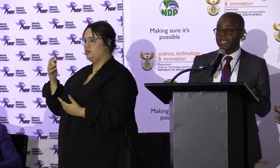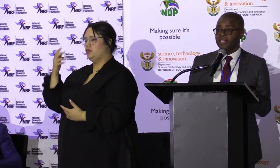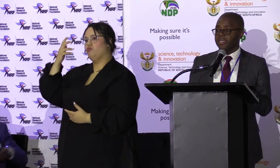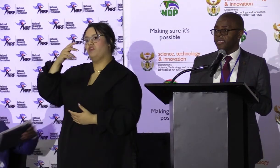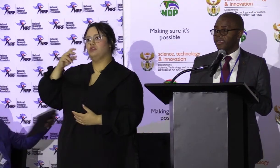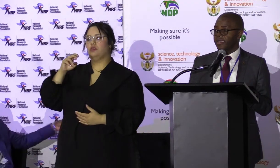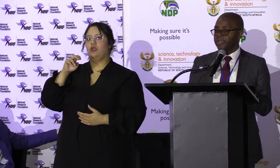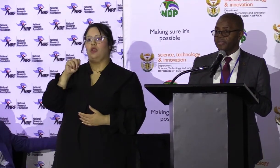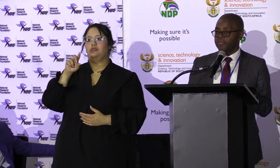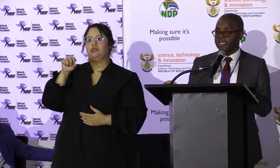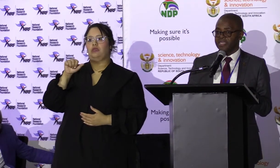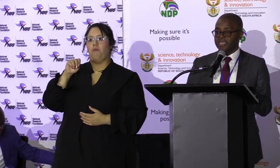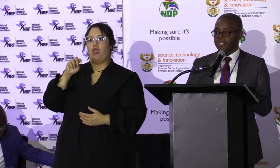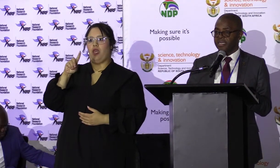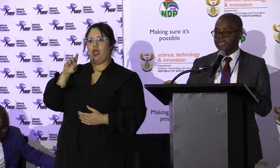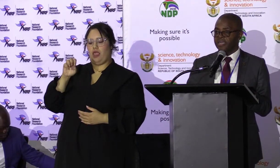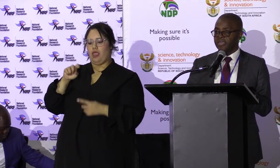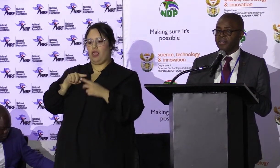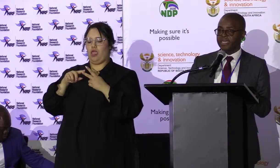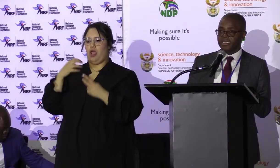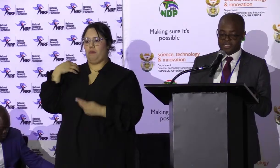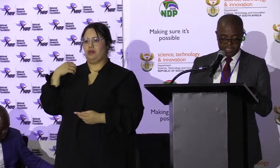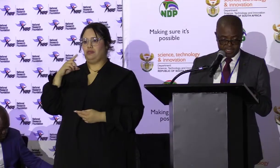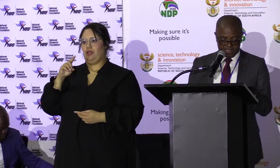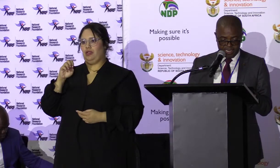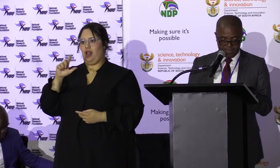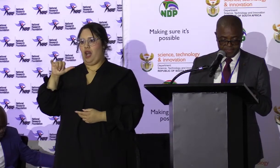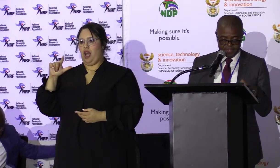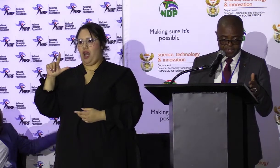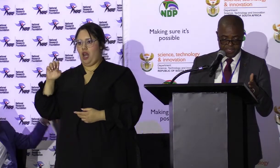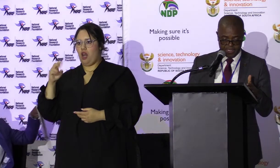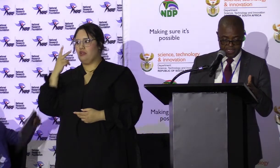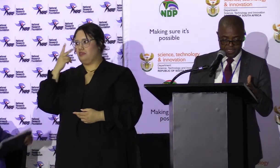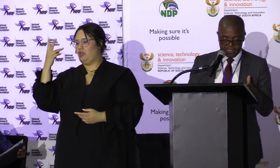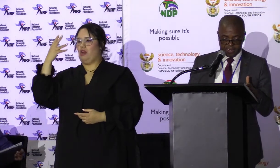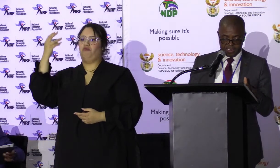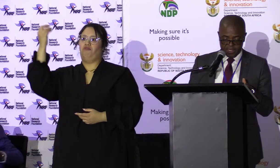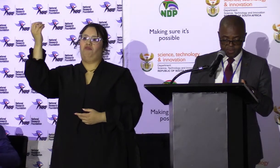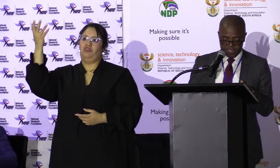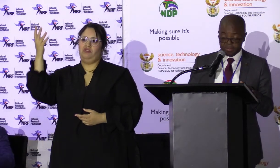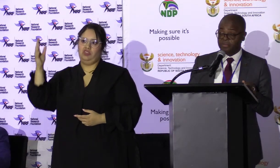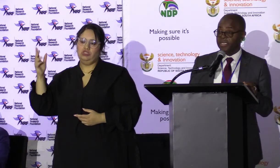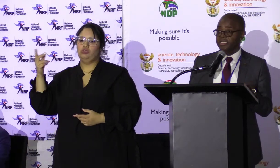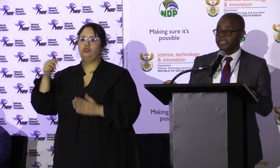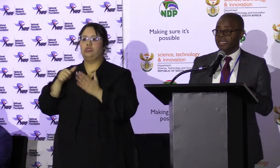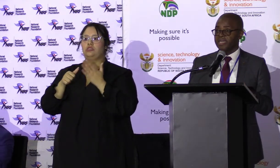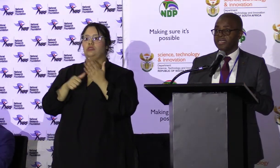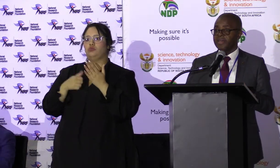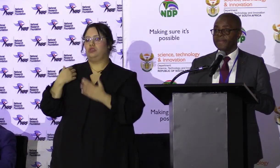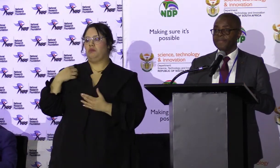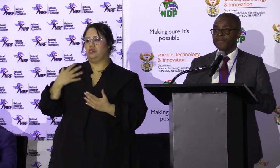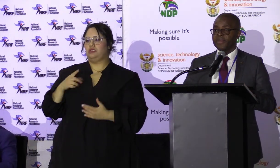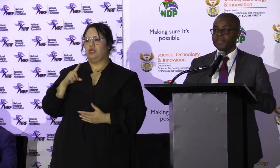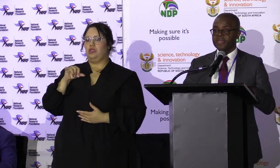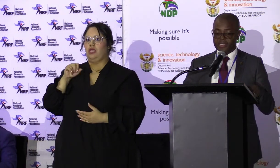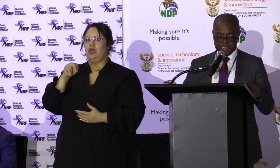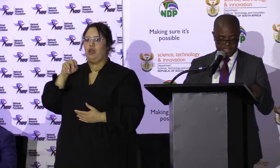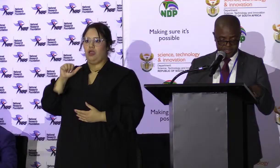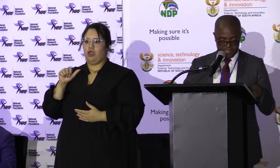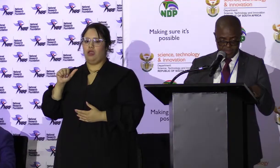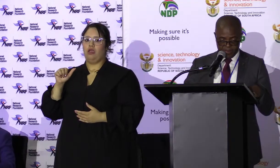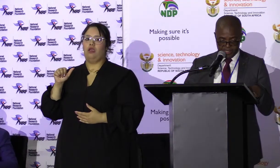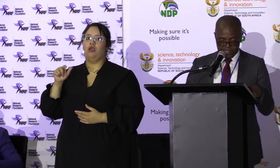Professor Nzimande, and Minister Delil. I can see she has left. The Deputy Minister Gina,